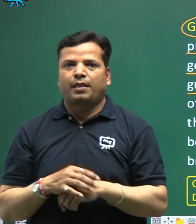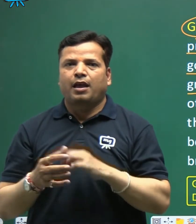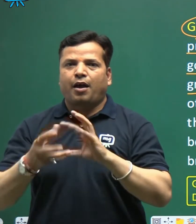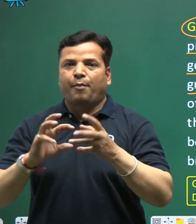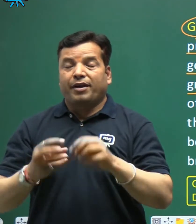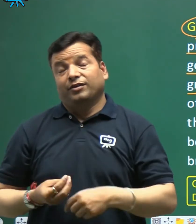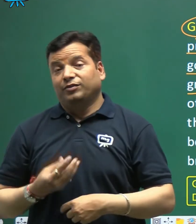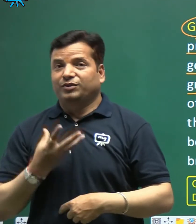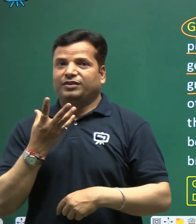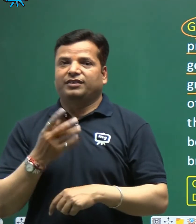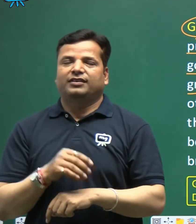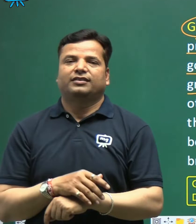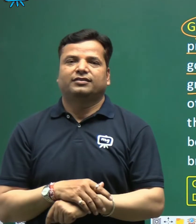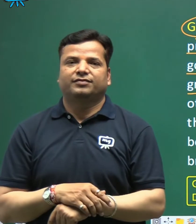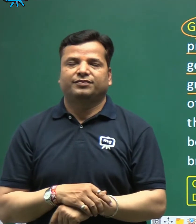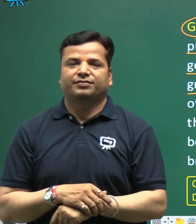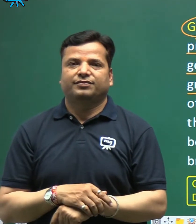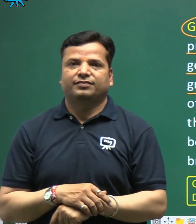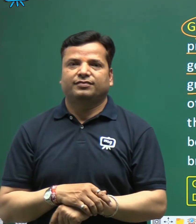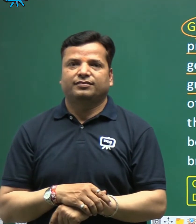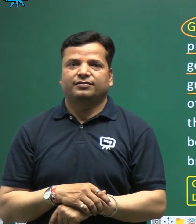became joyous